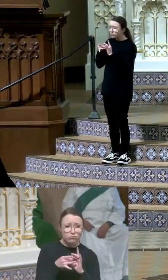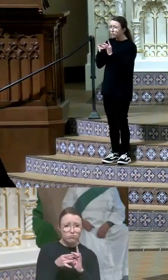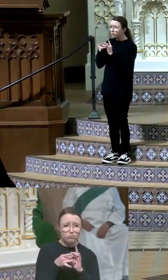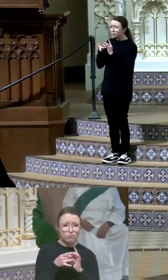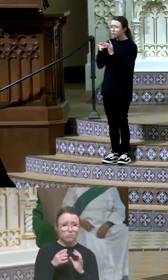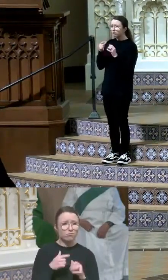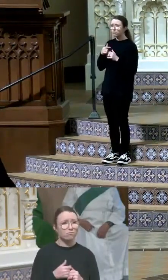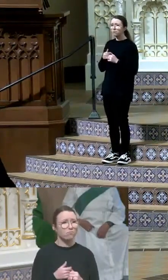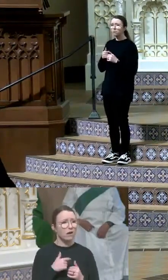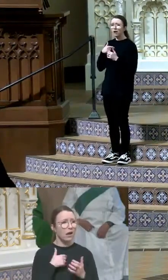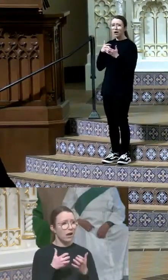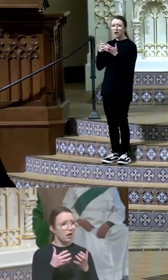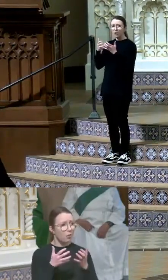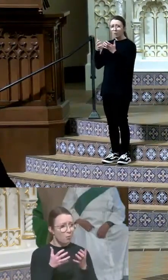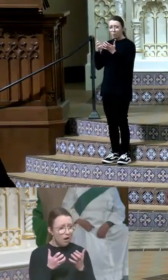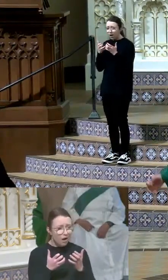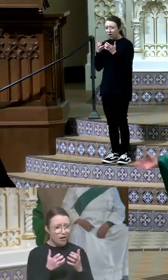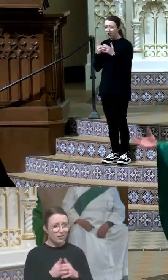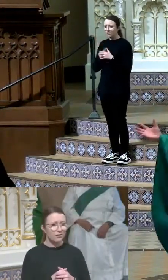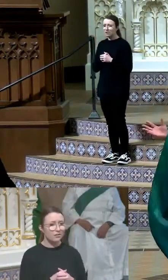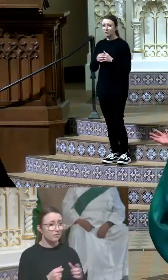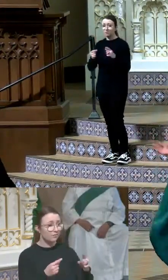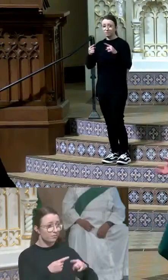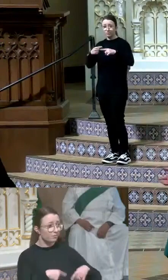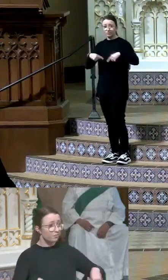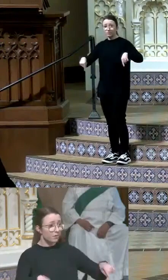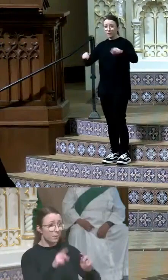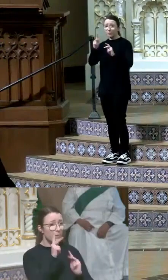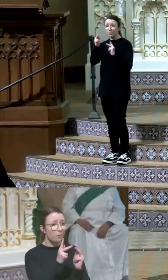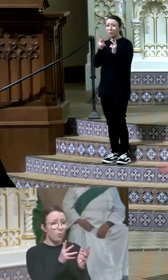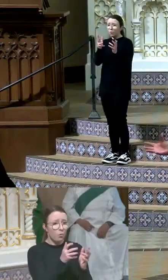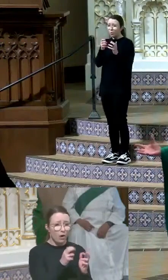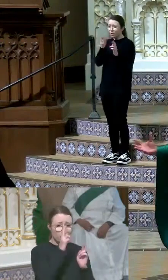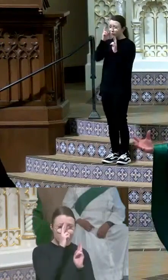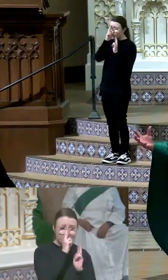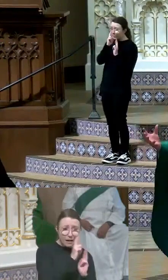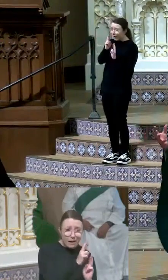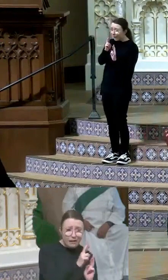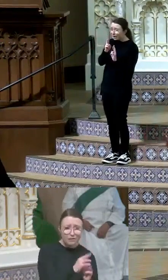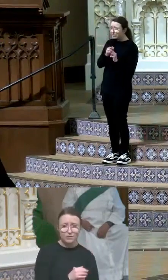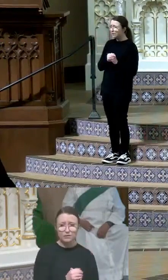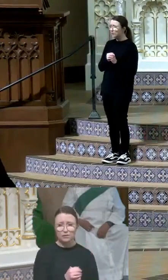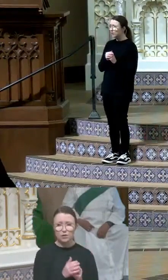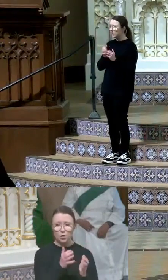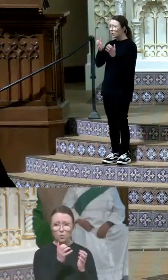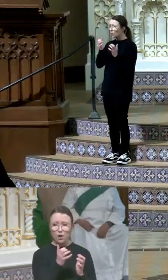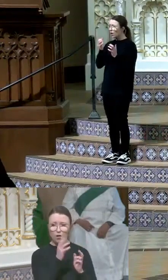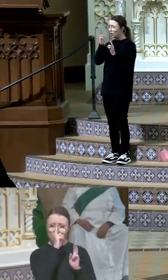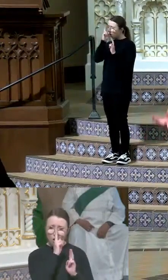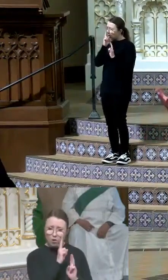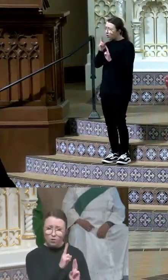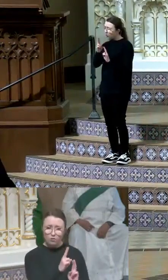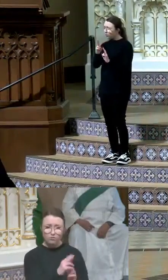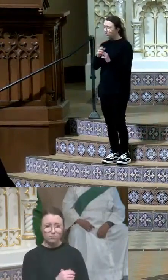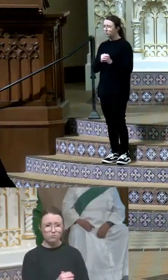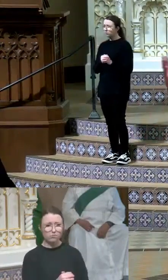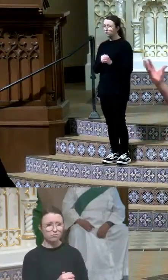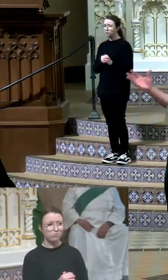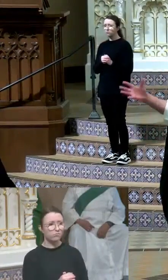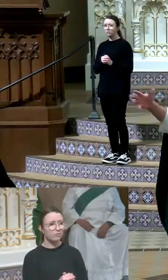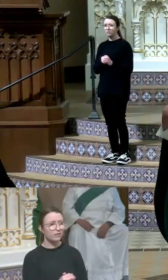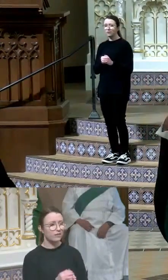be, are clamoring up for attention, for respect, for greater regard. It's in